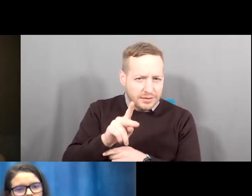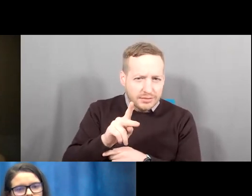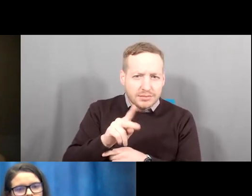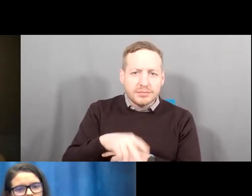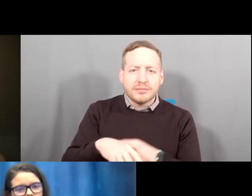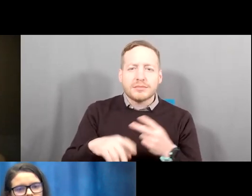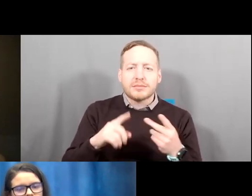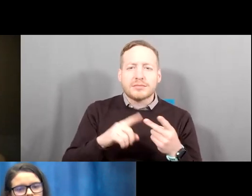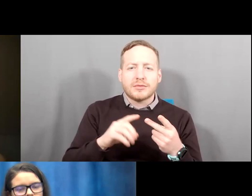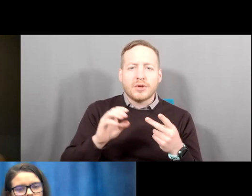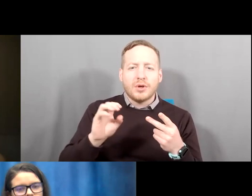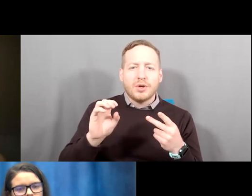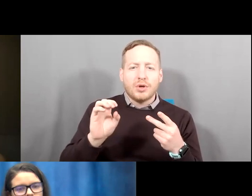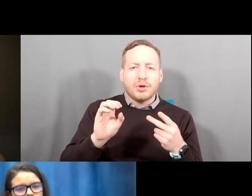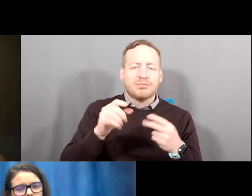Bethany Link,